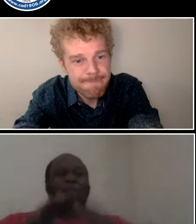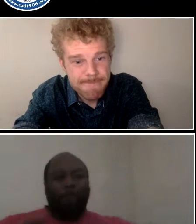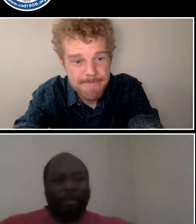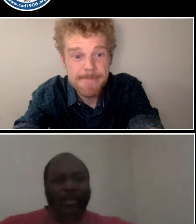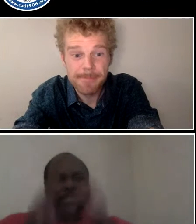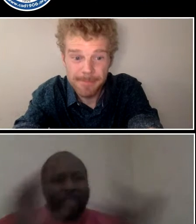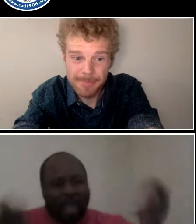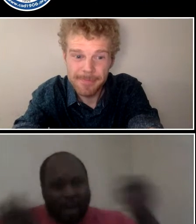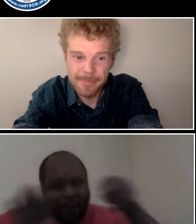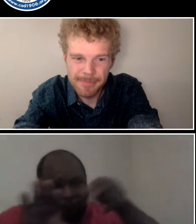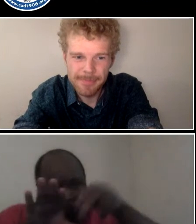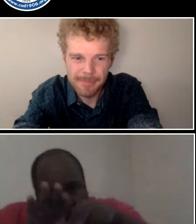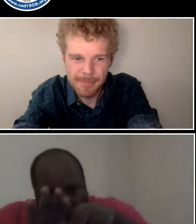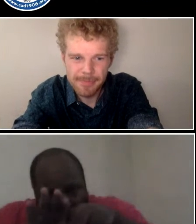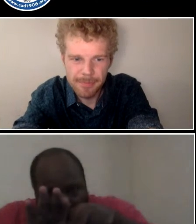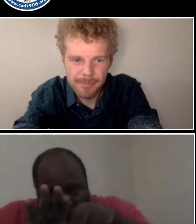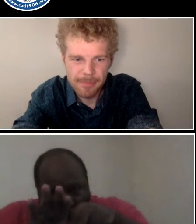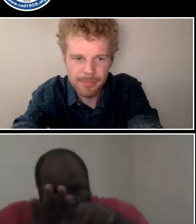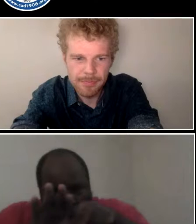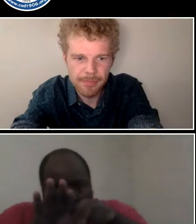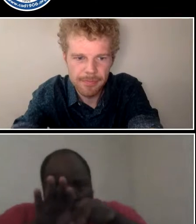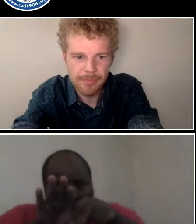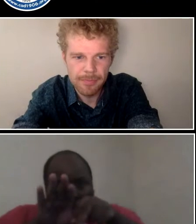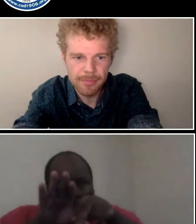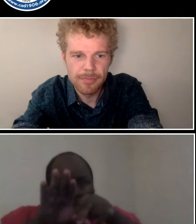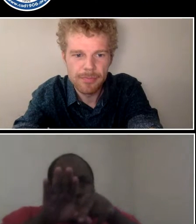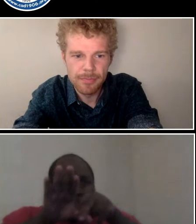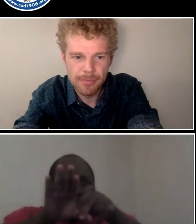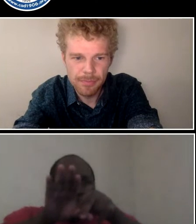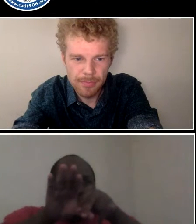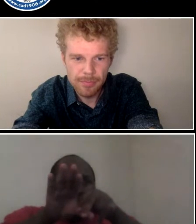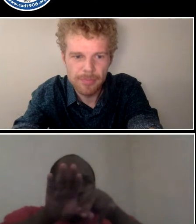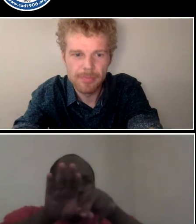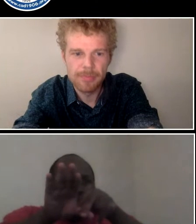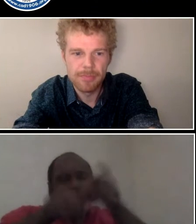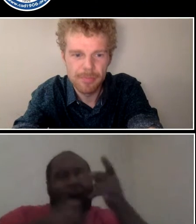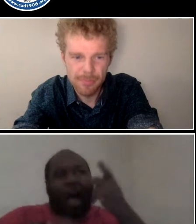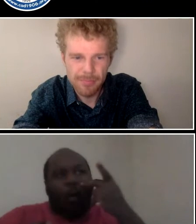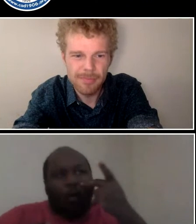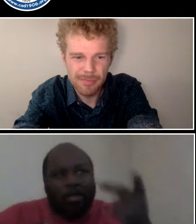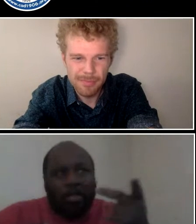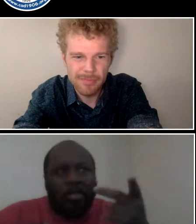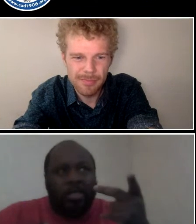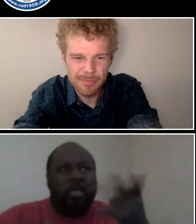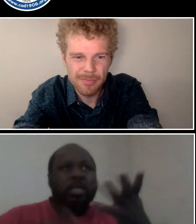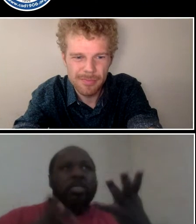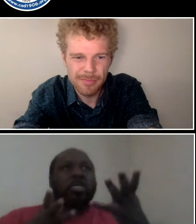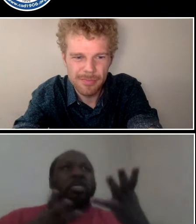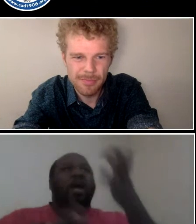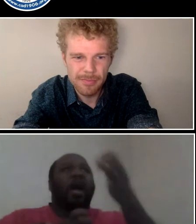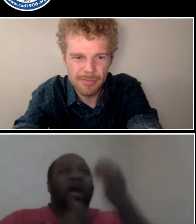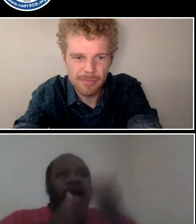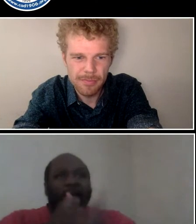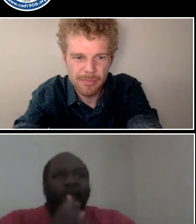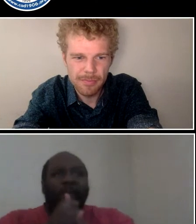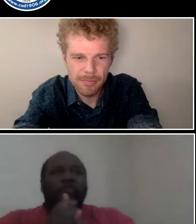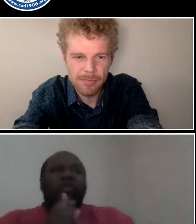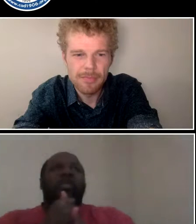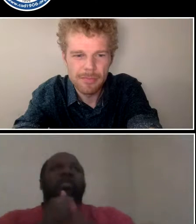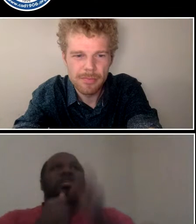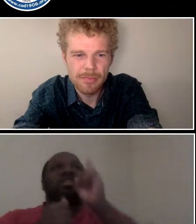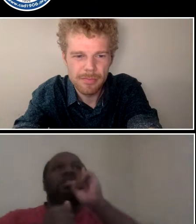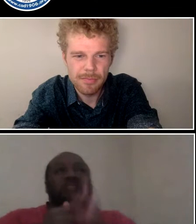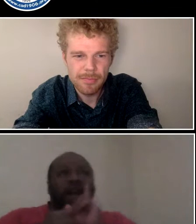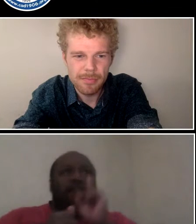Yes, you can go to town hall meetings, get involved. You can participate in politics. You can